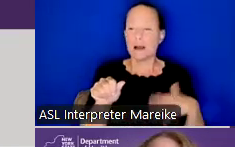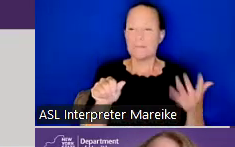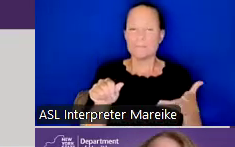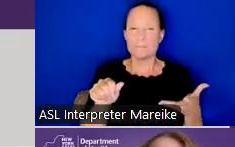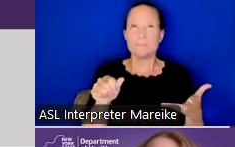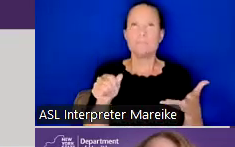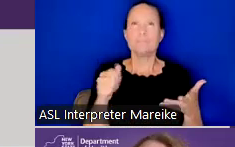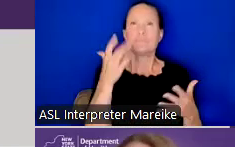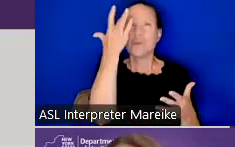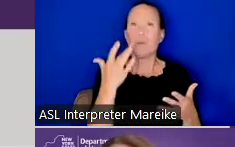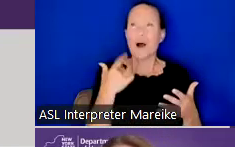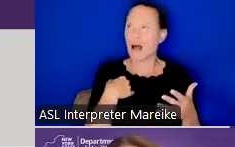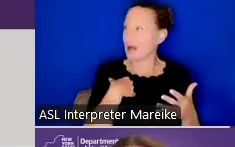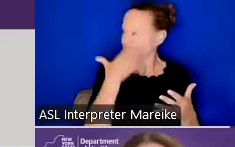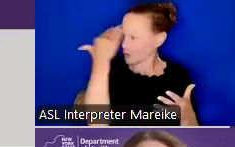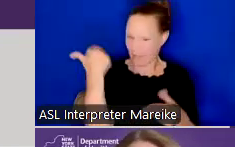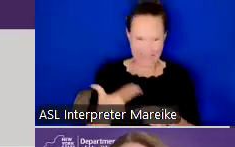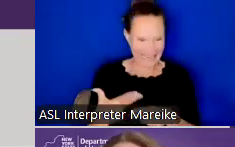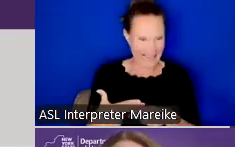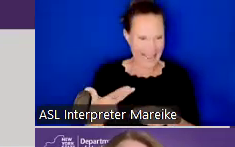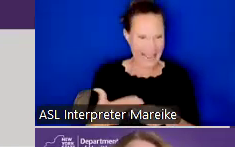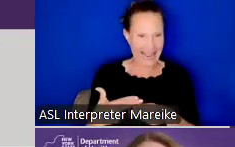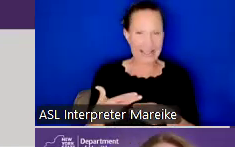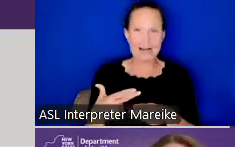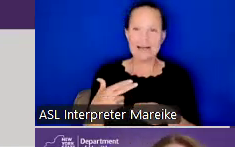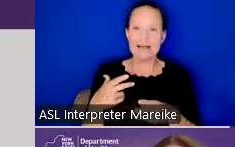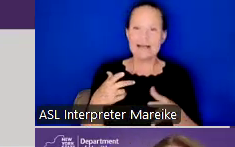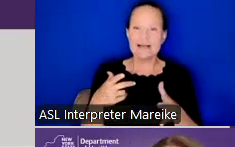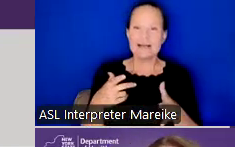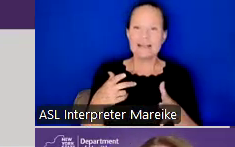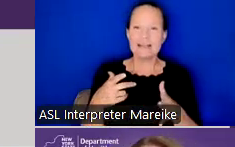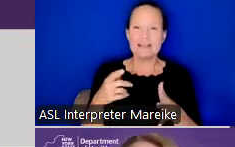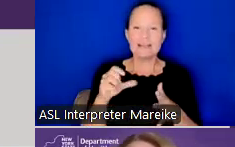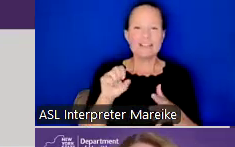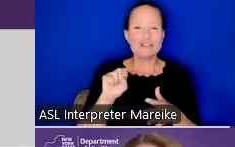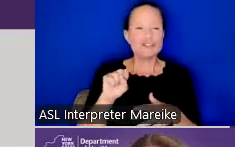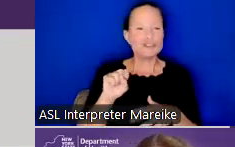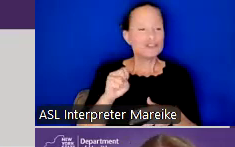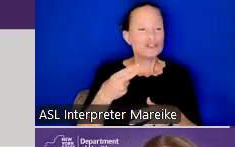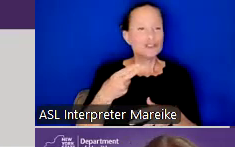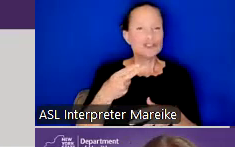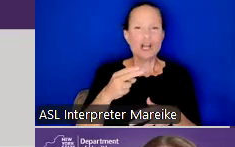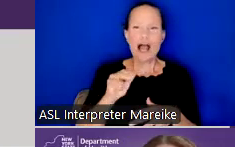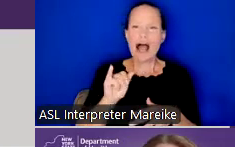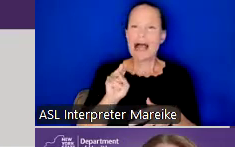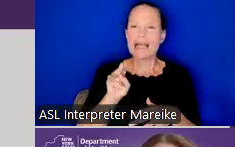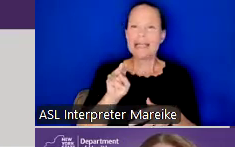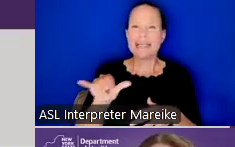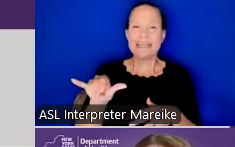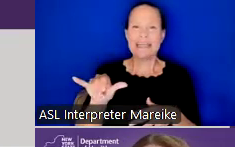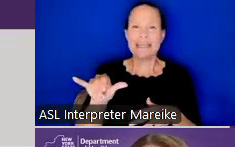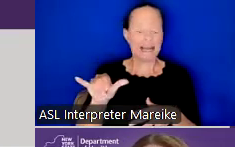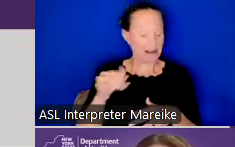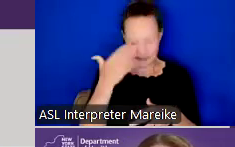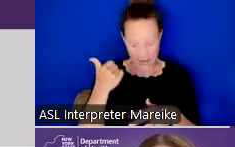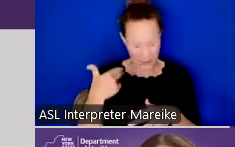Why am I forgetting the name of it? The shiny. We talk in acronyms, and then I forget what the acronyms stand for. But